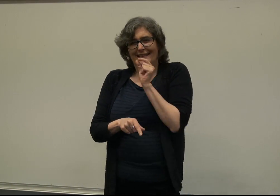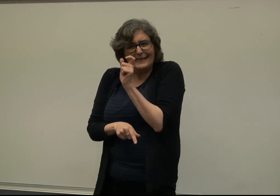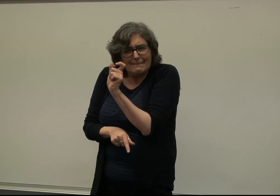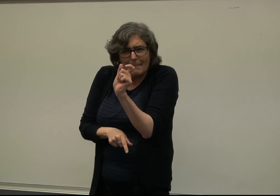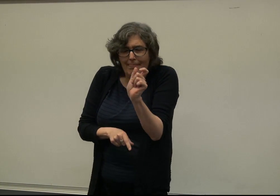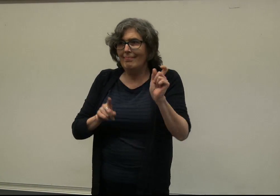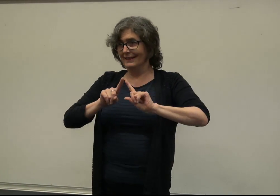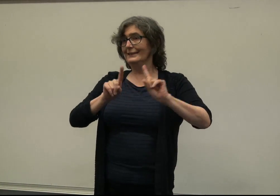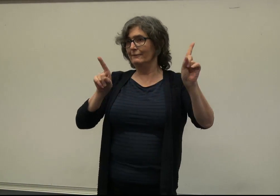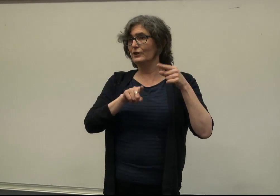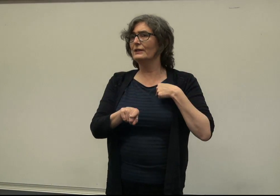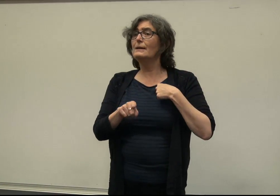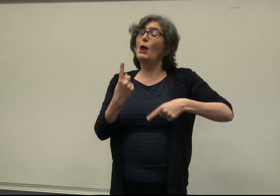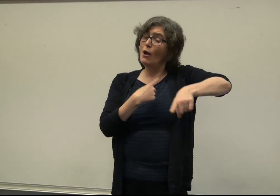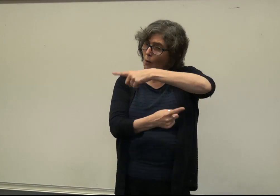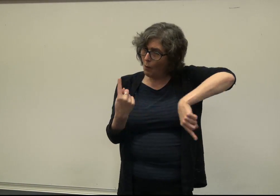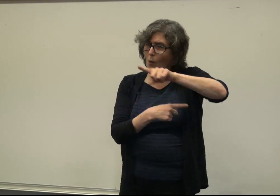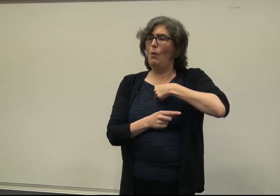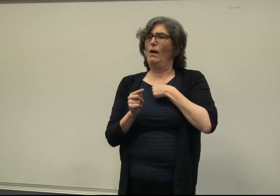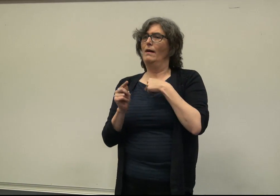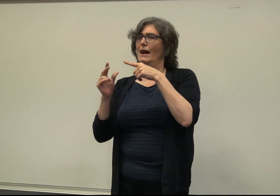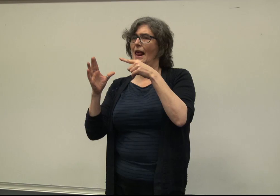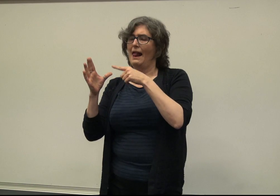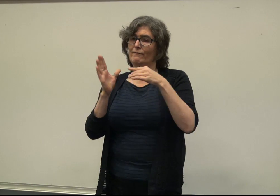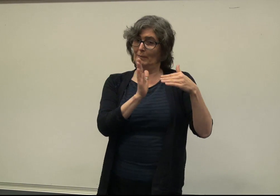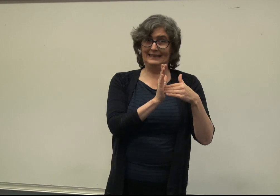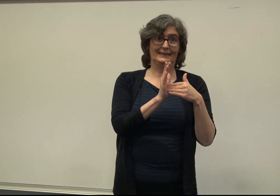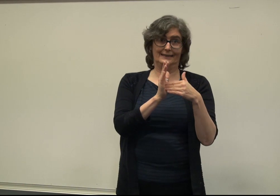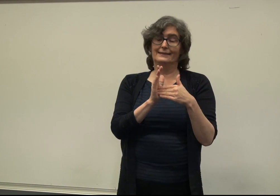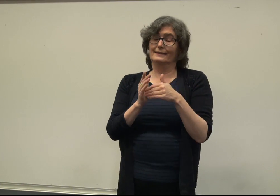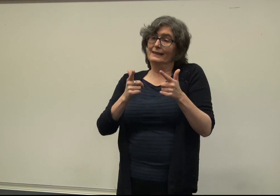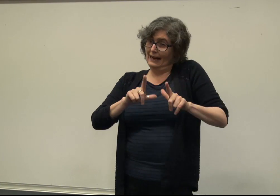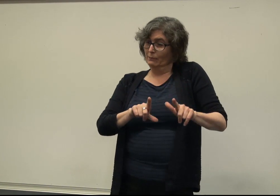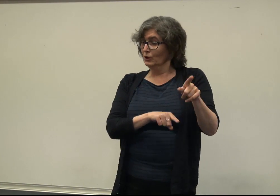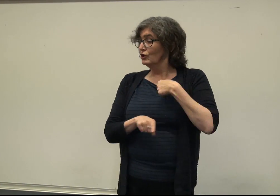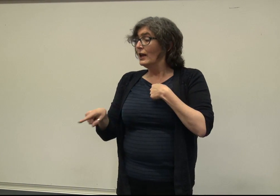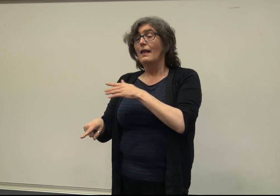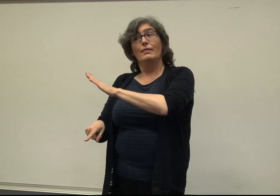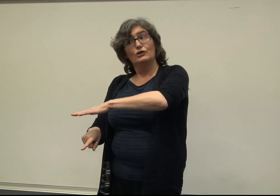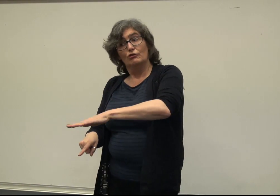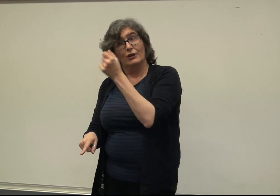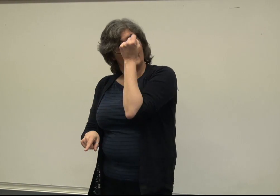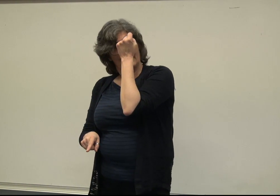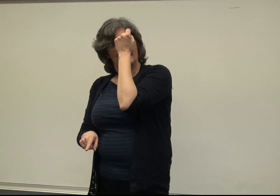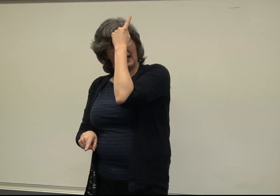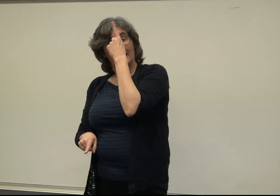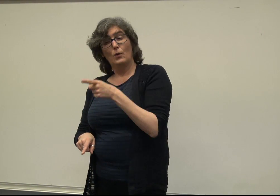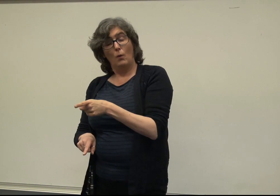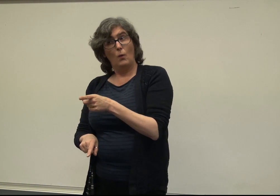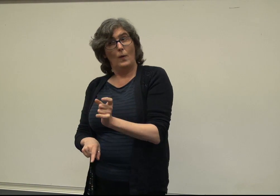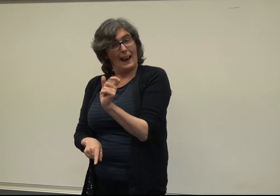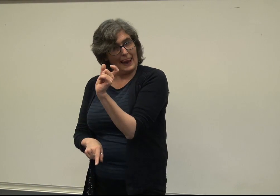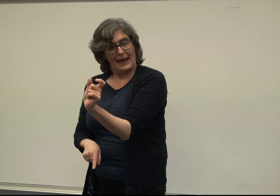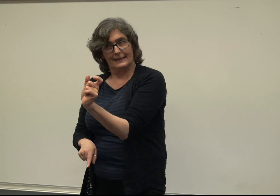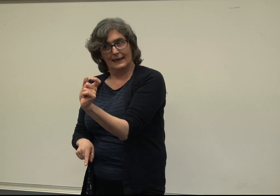have to understand that there are correspondences between printed letters and sounds of the